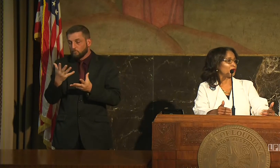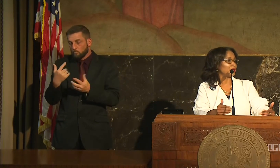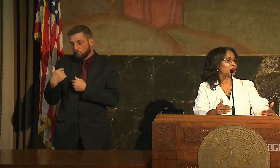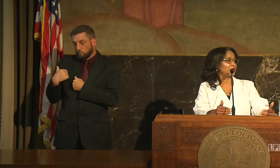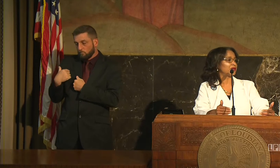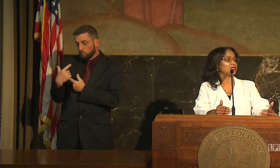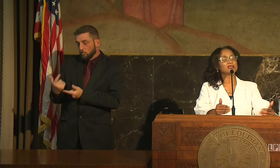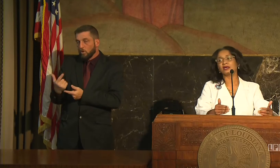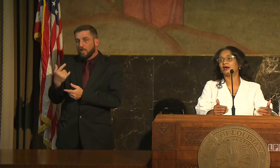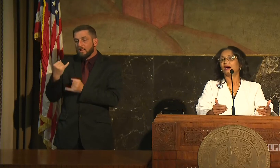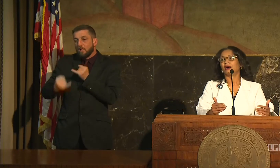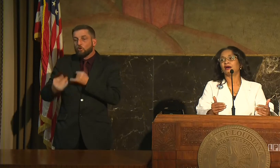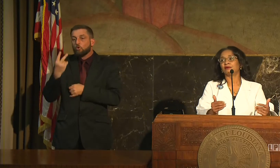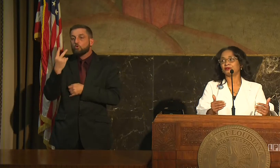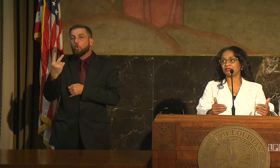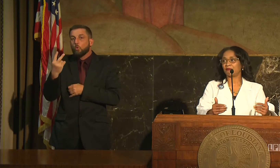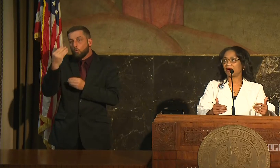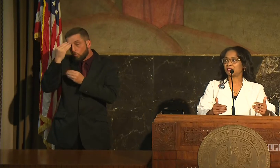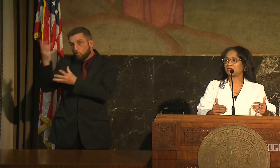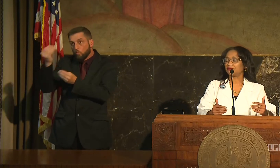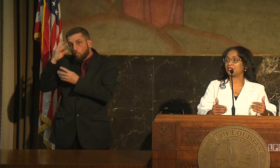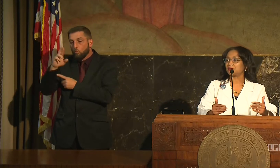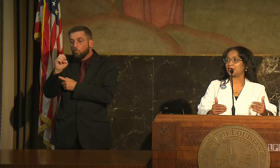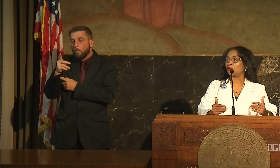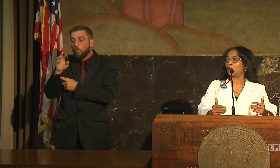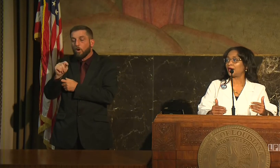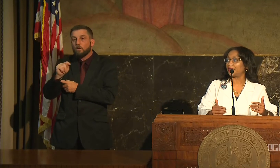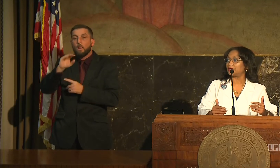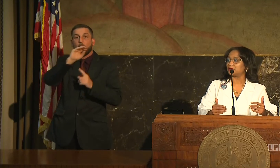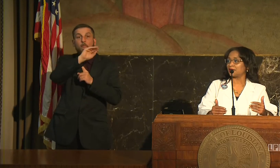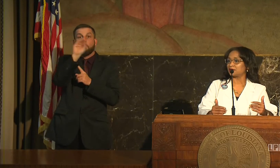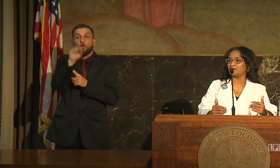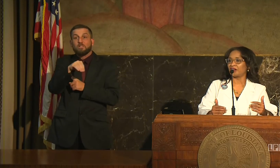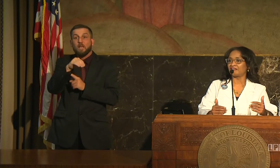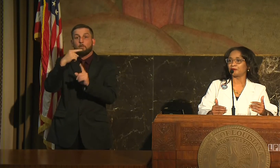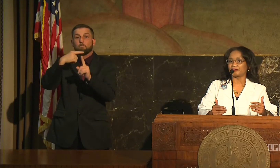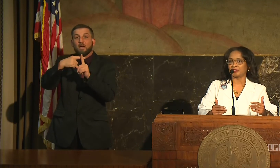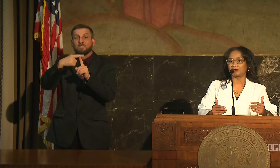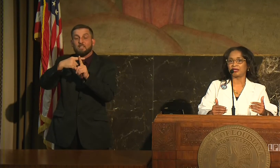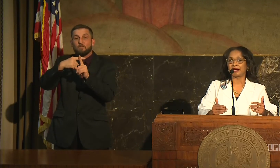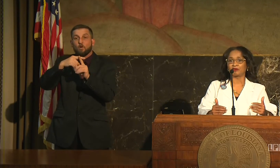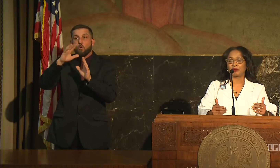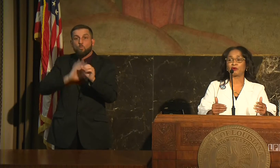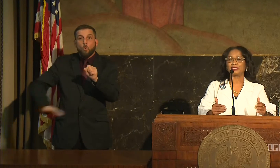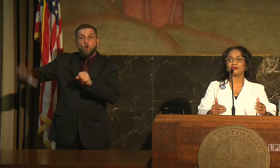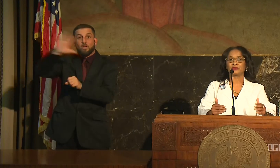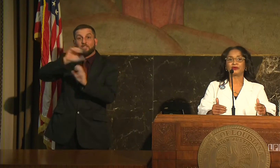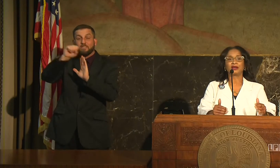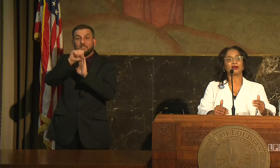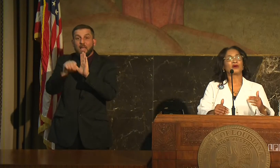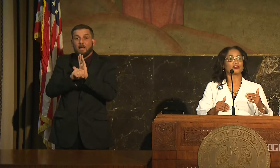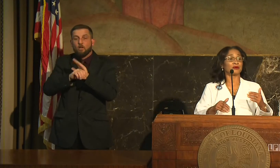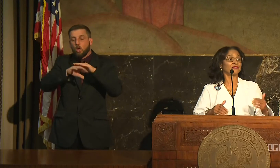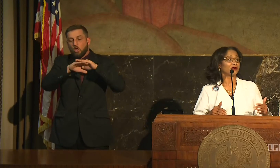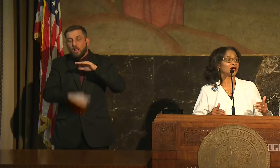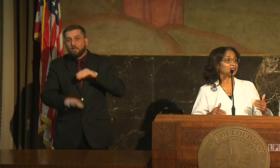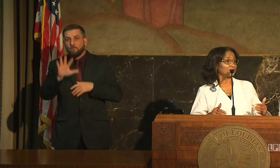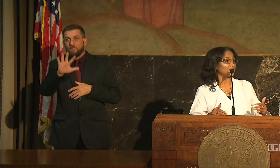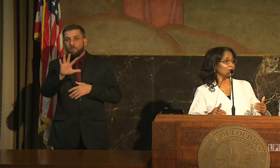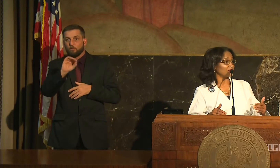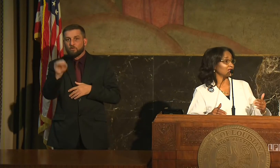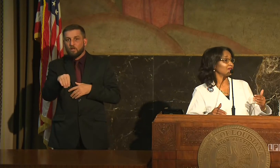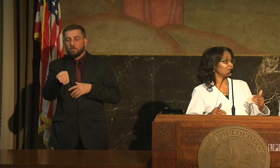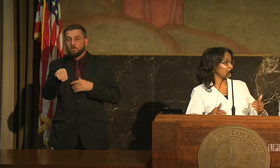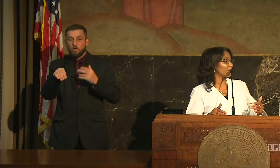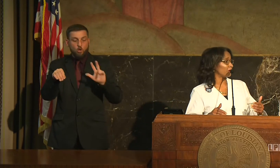2 reporting periods, our percent positivity statewide is less than 5% at 3.2. And while the preferred